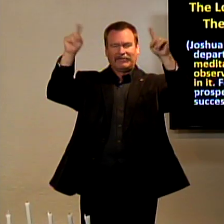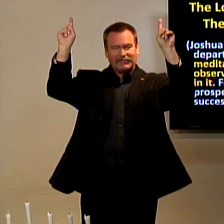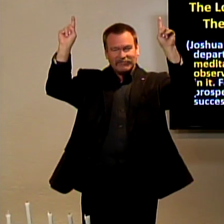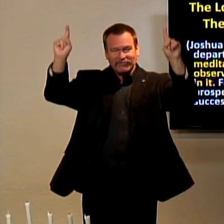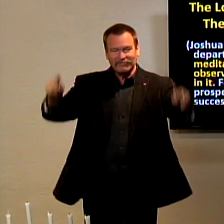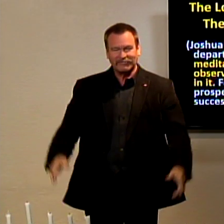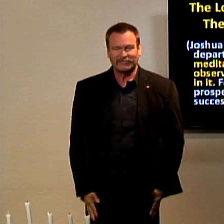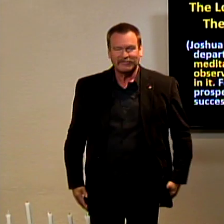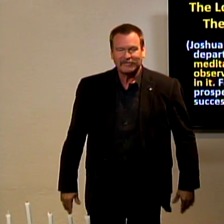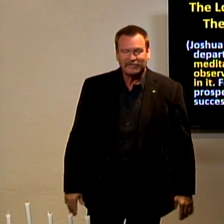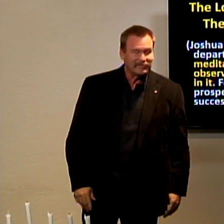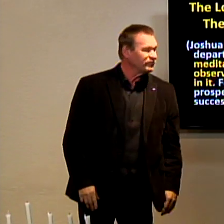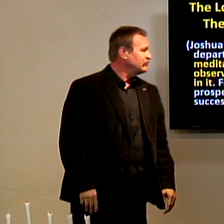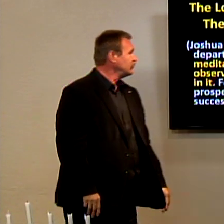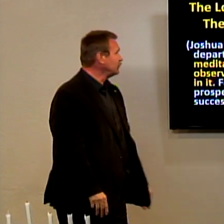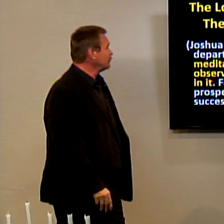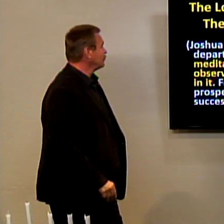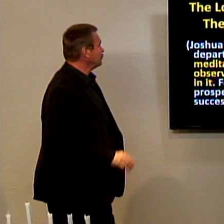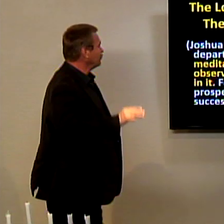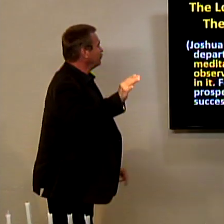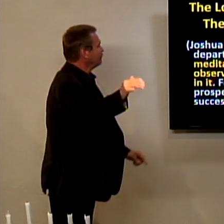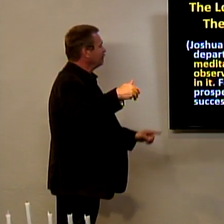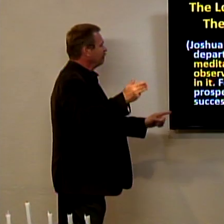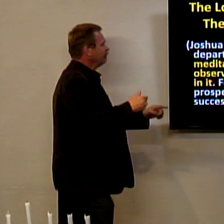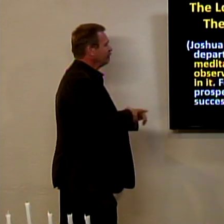Then your life will have good success.